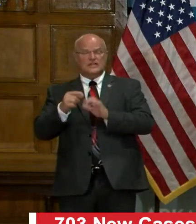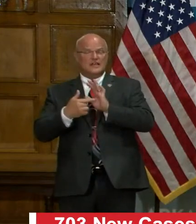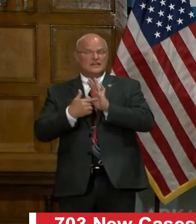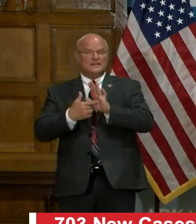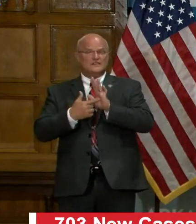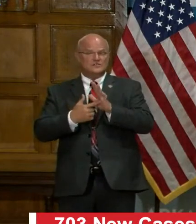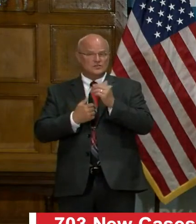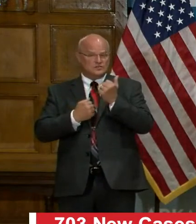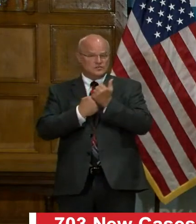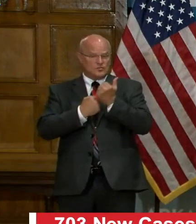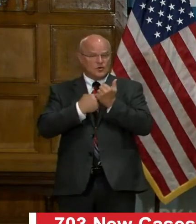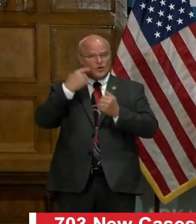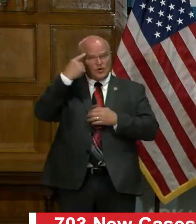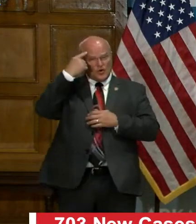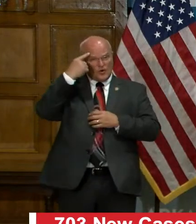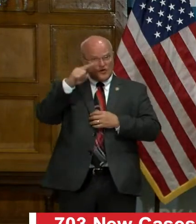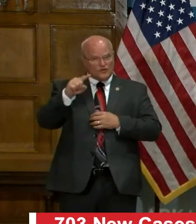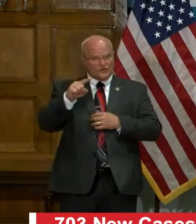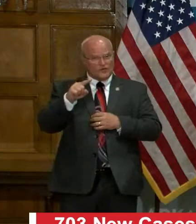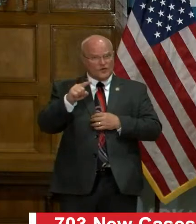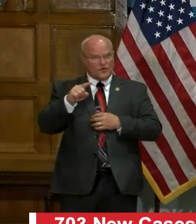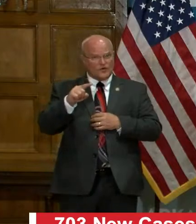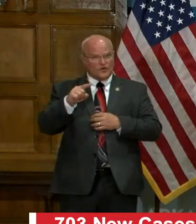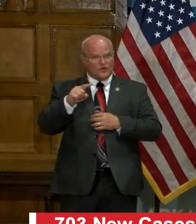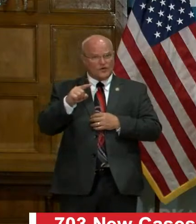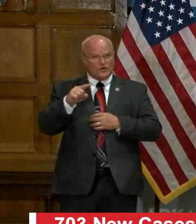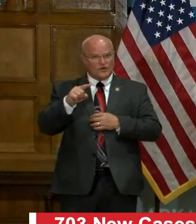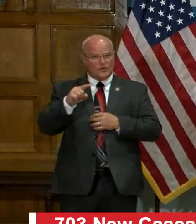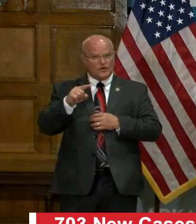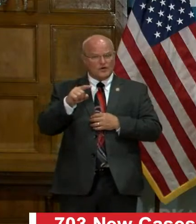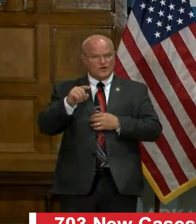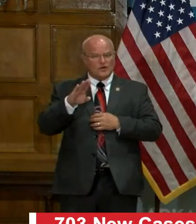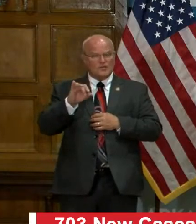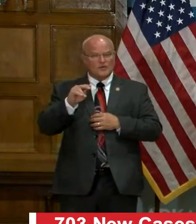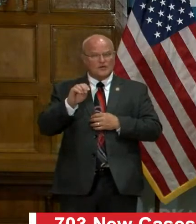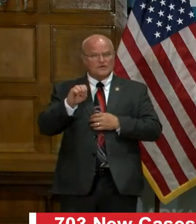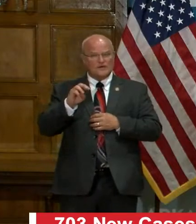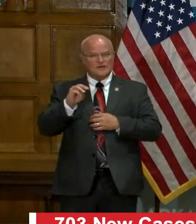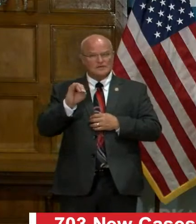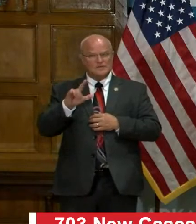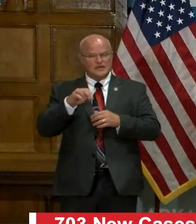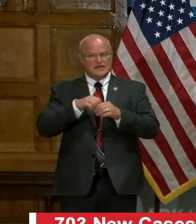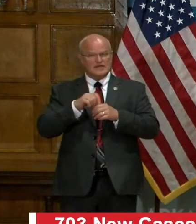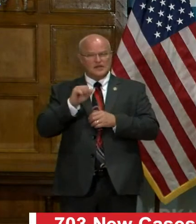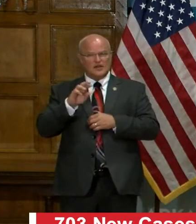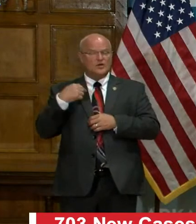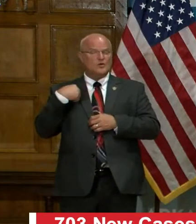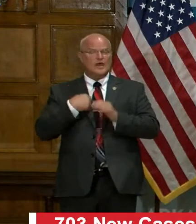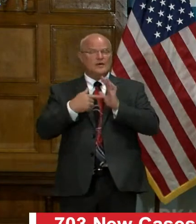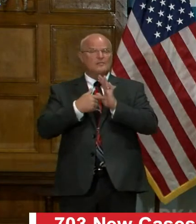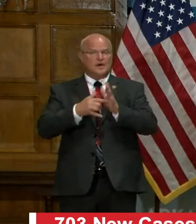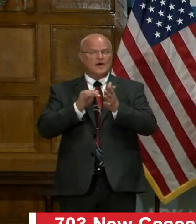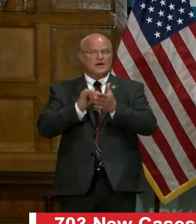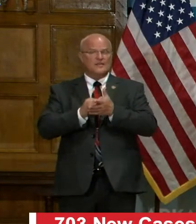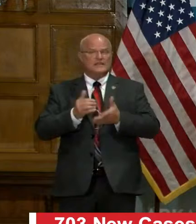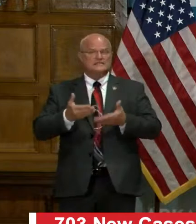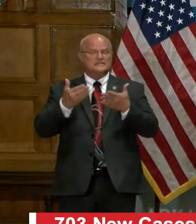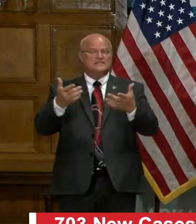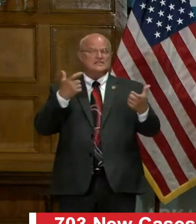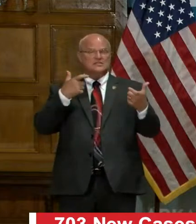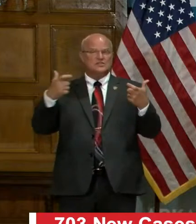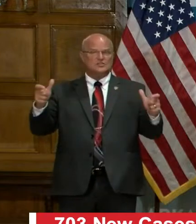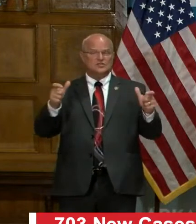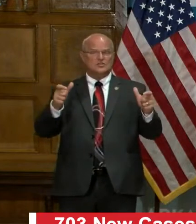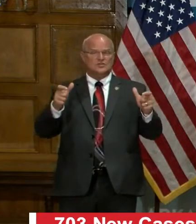indicates support for vote by mail in Arkansas. And we now have models that suggest a